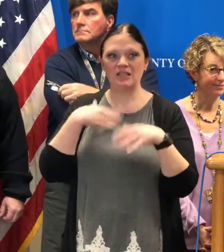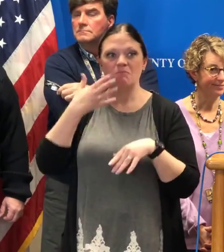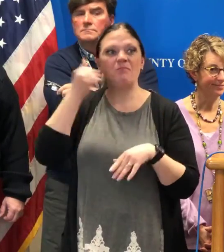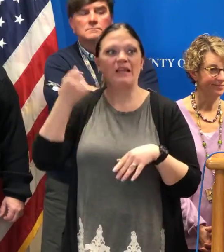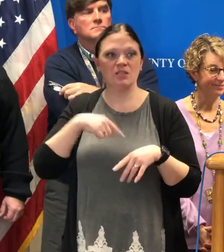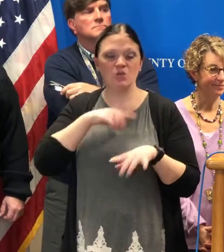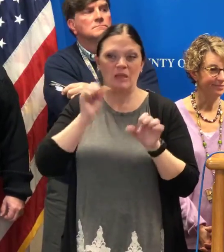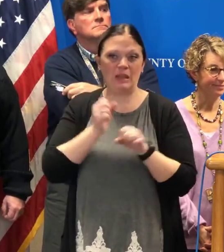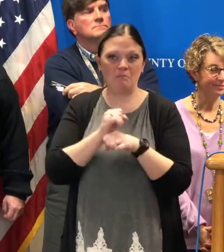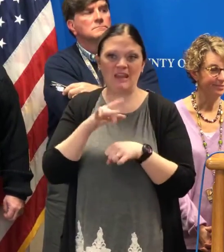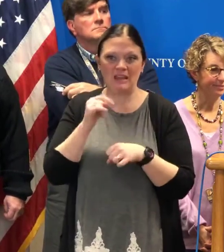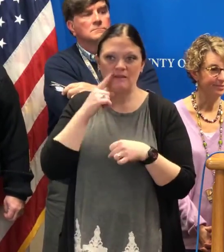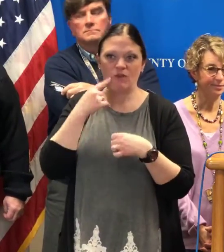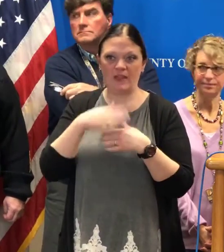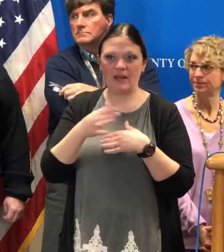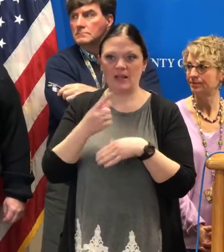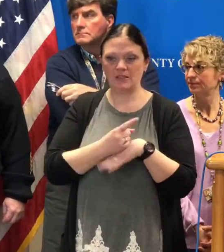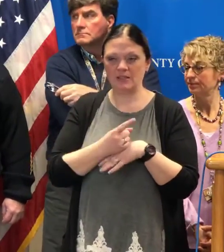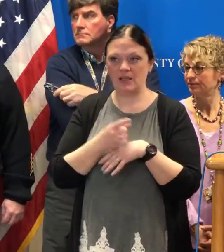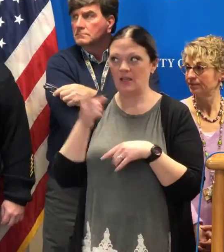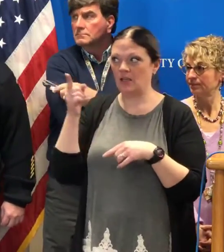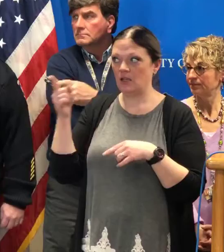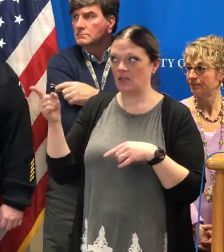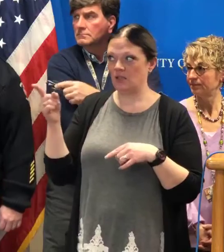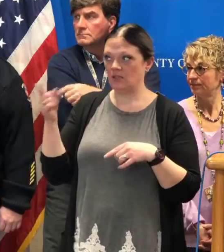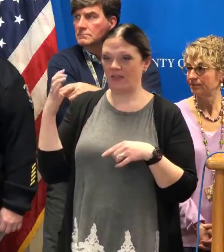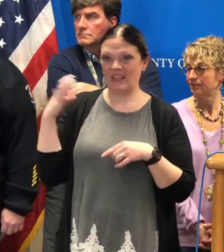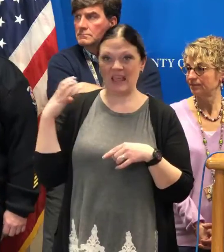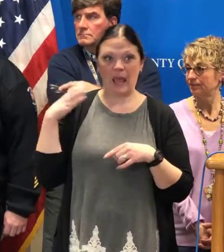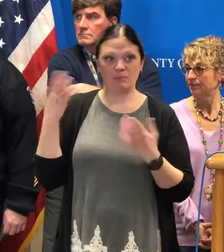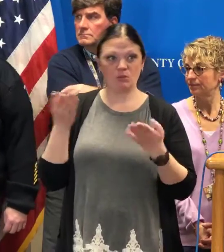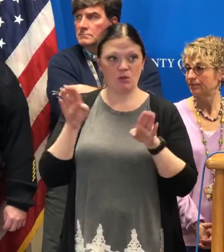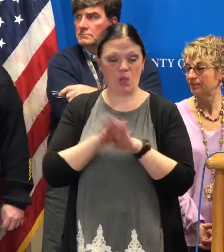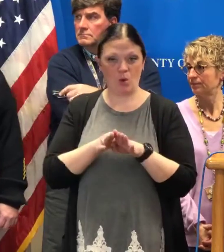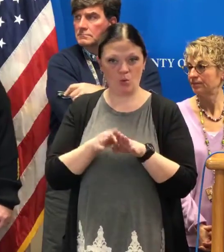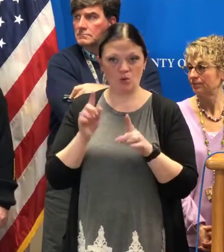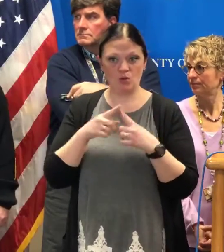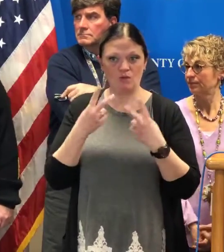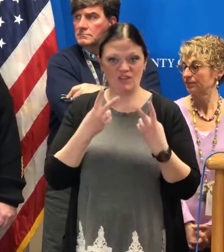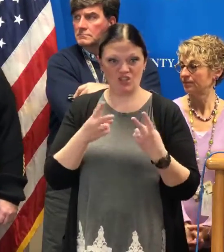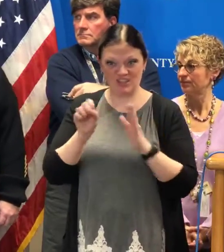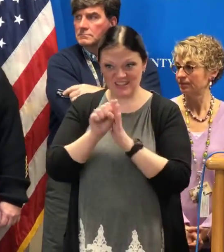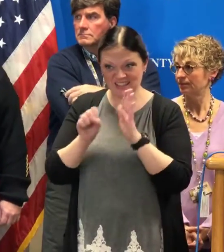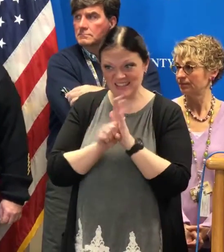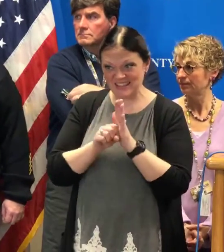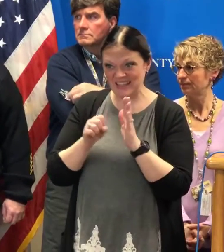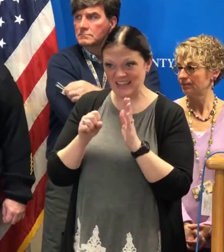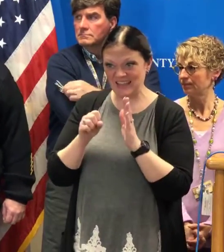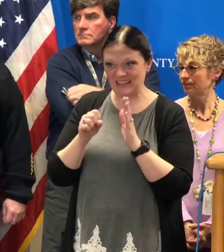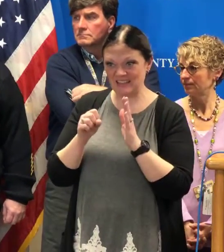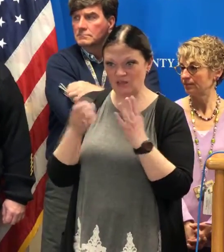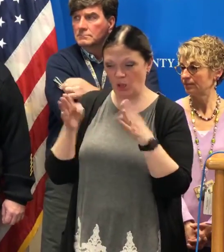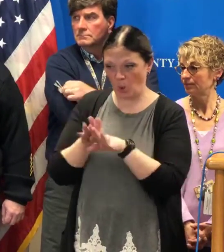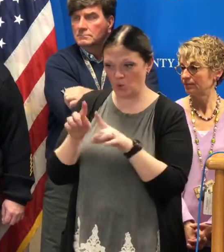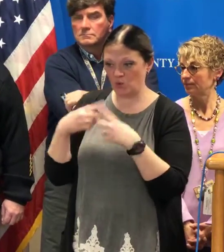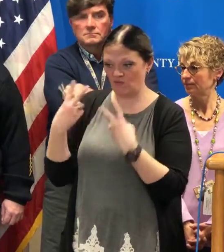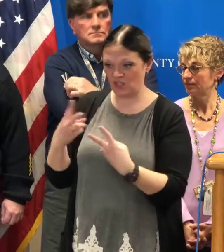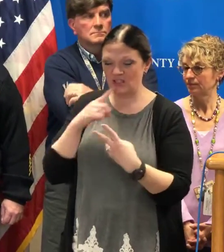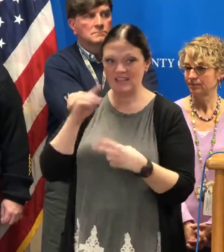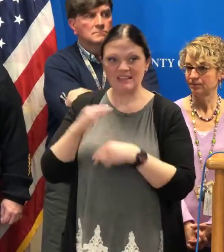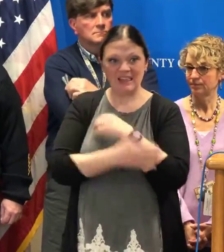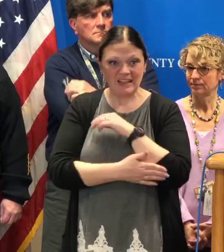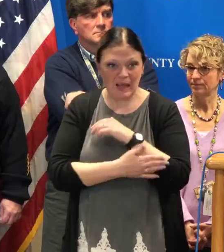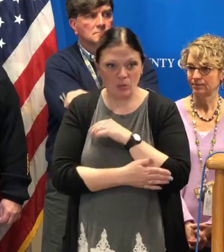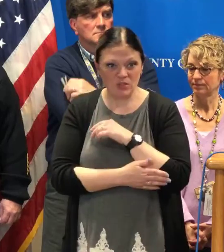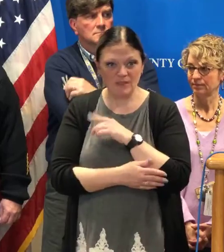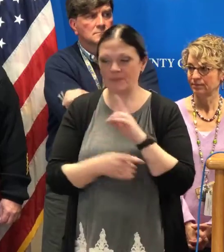can make it the next day. The Capitol closed to visitors. The state's considering closing to visitors. Is the county considering closing to visitors? The Capitol